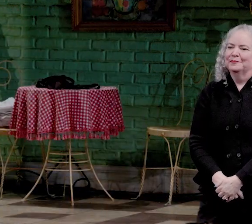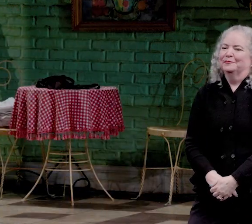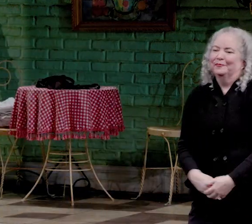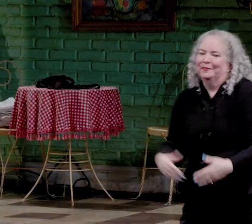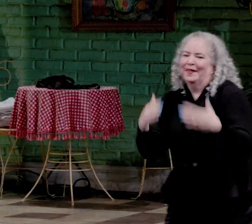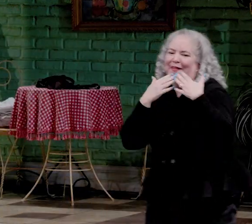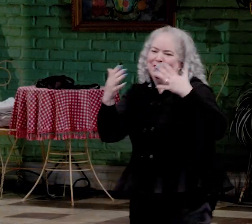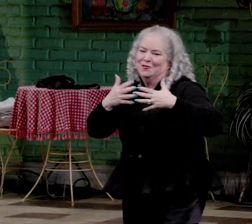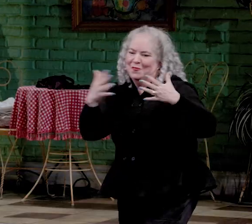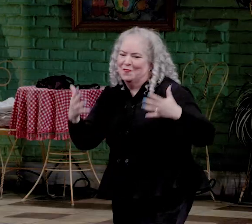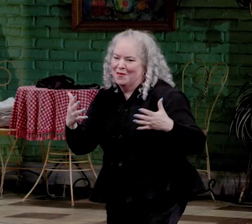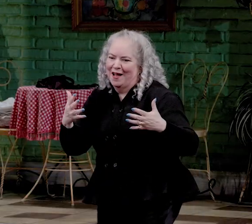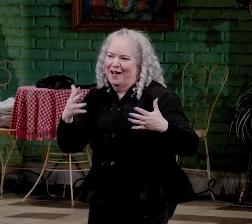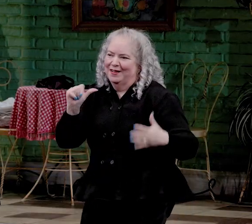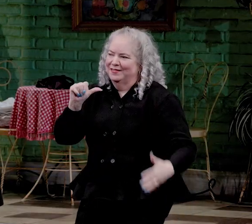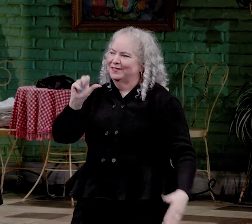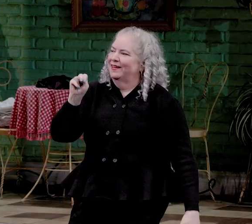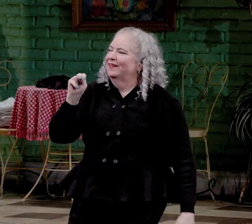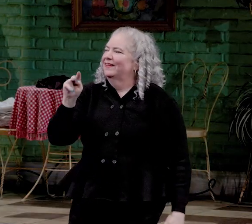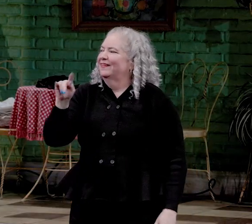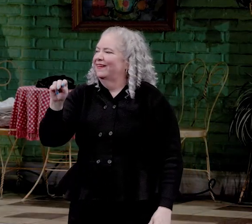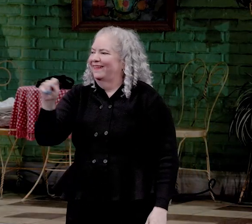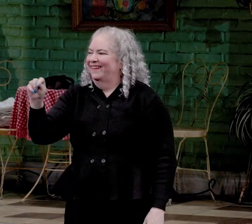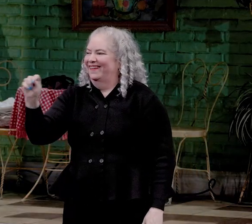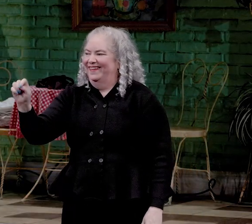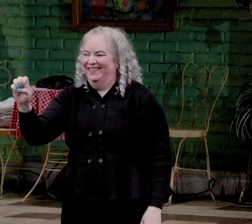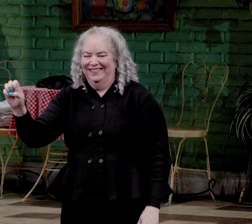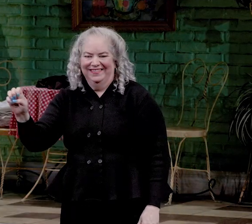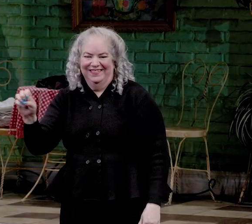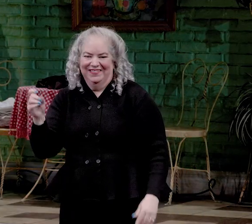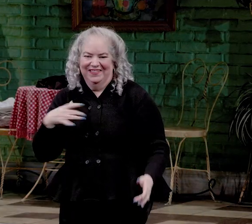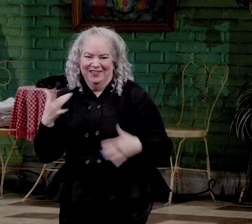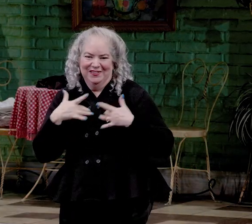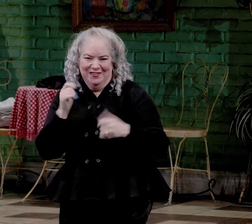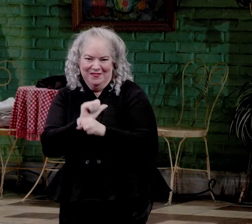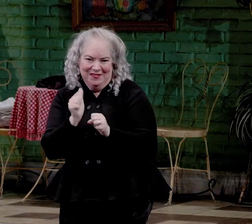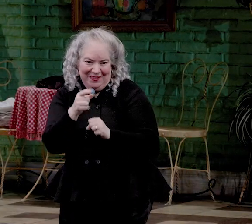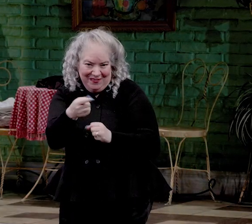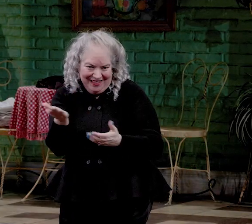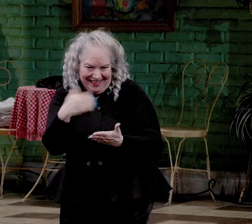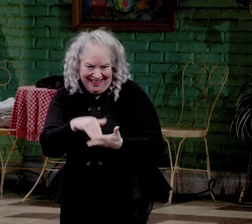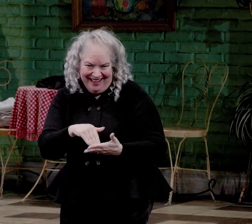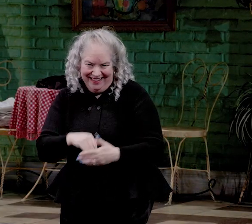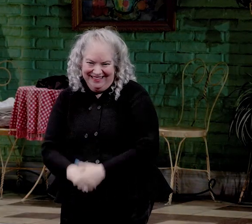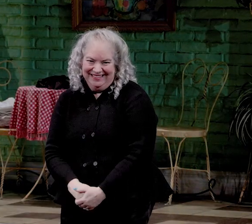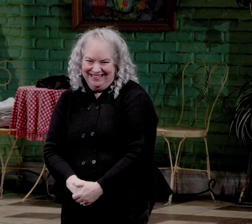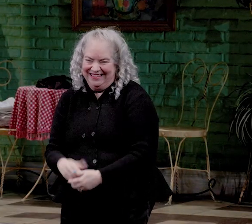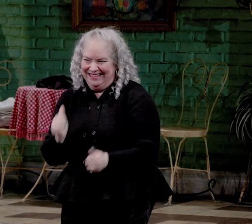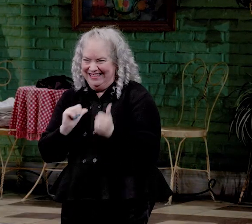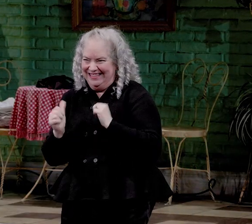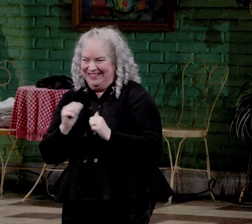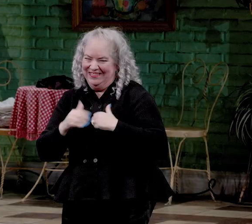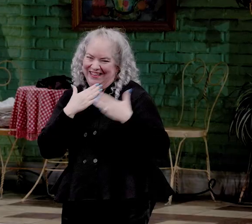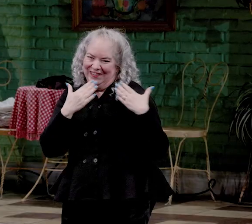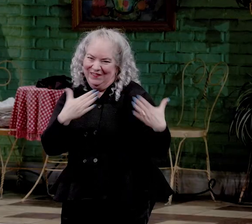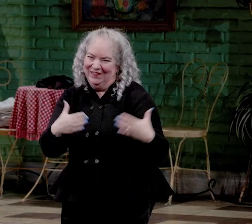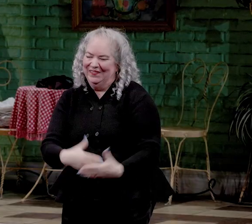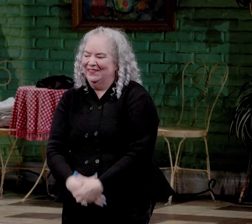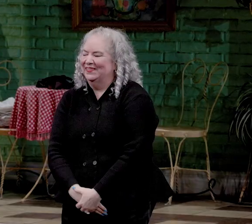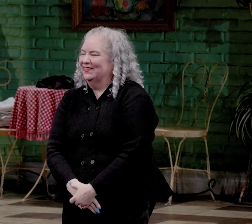Thank you so much, Annette. We're so thrilled to be working with you again on this show. Thank